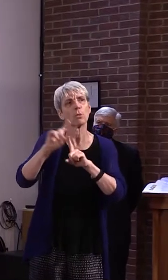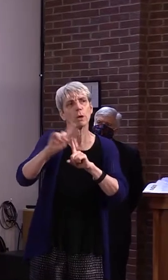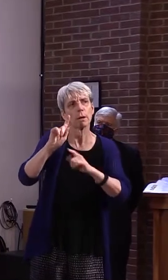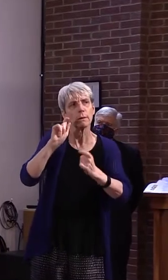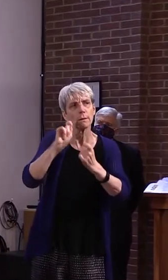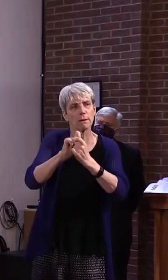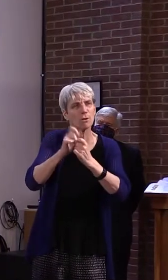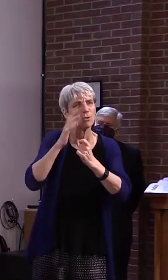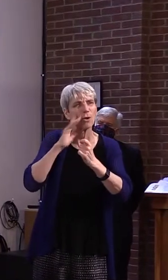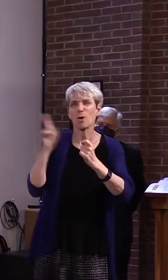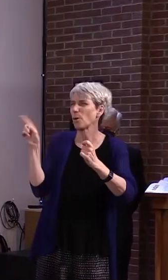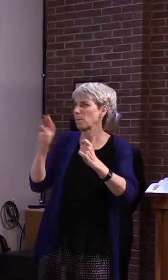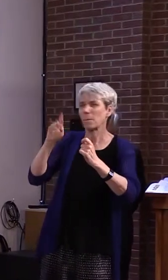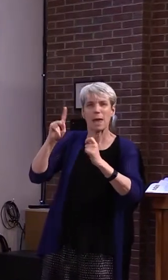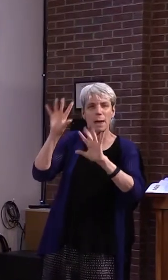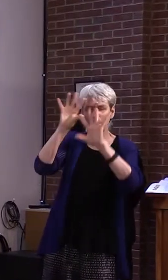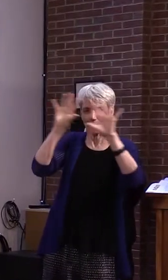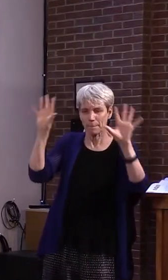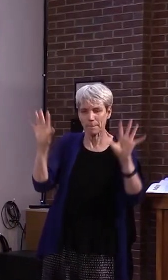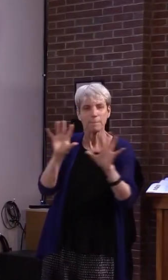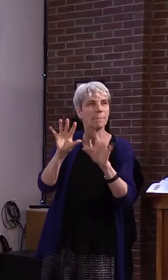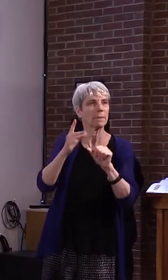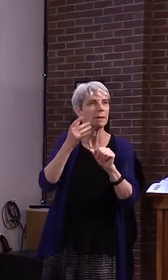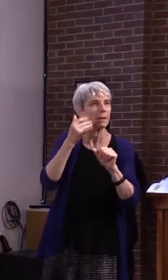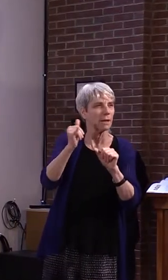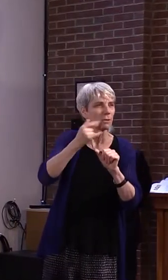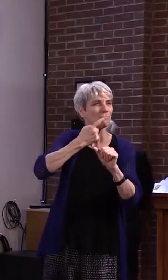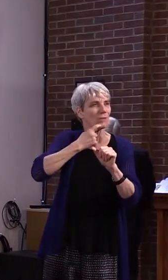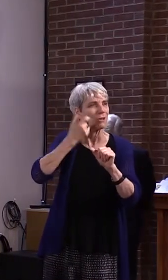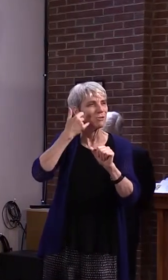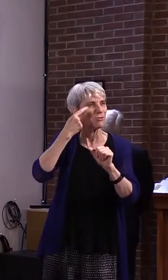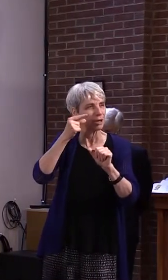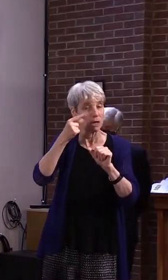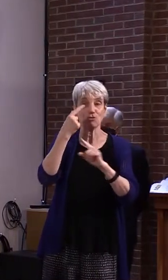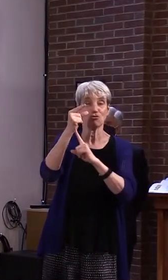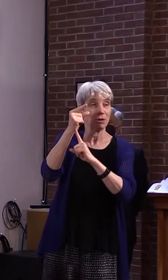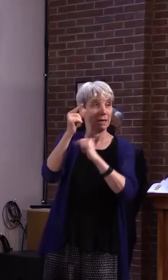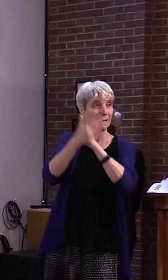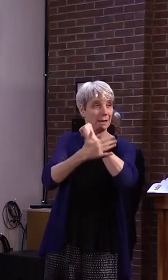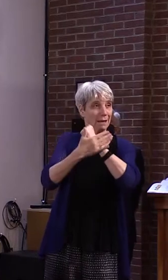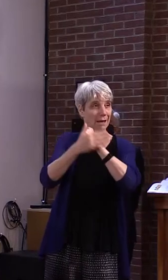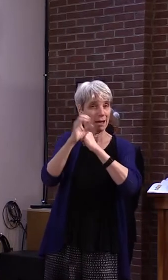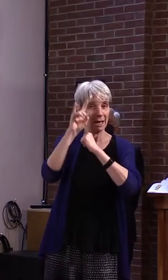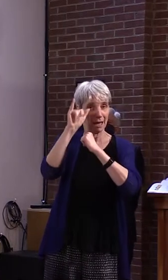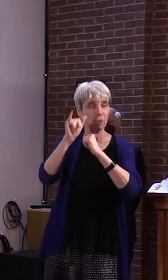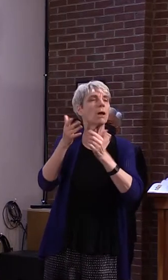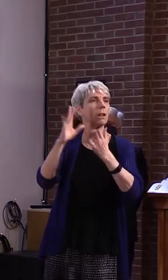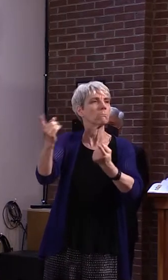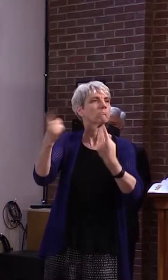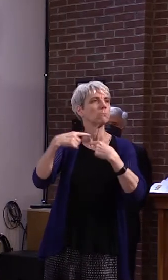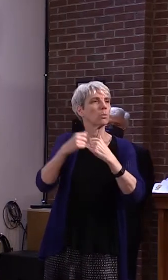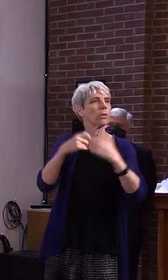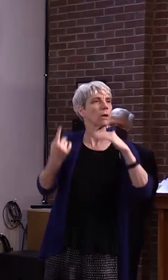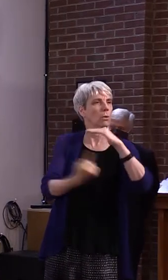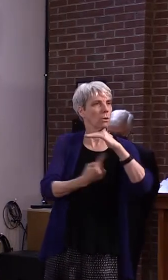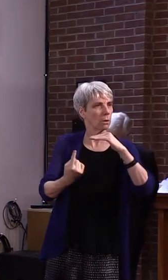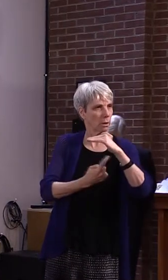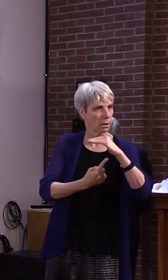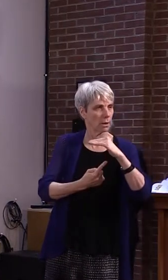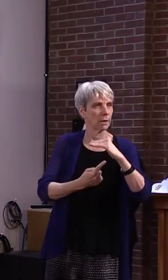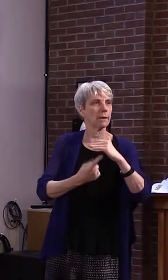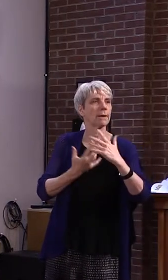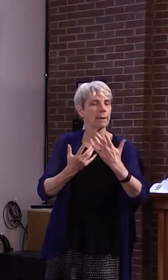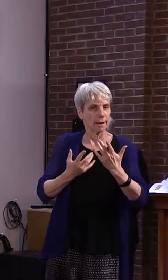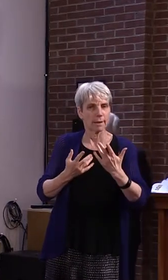from? Yellow, green, red. And that would also presuppose that perhaps they